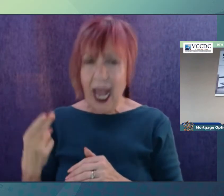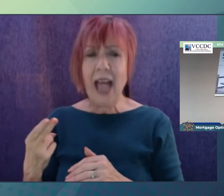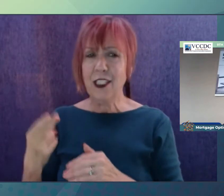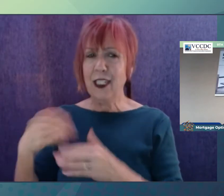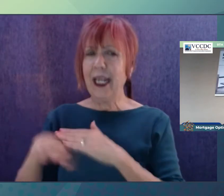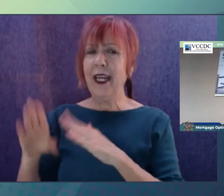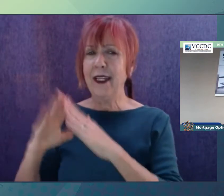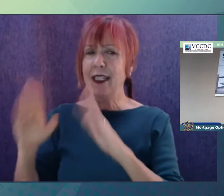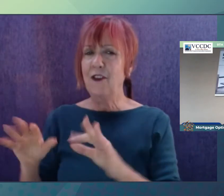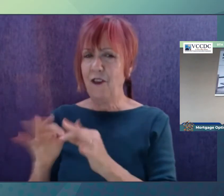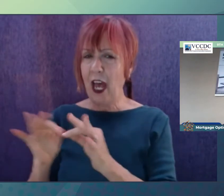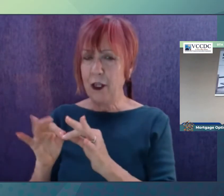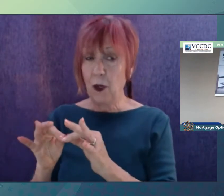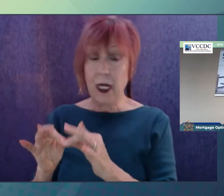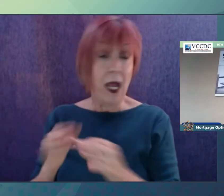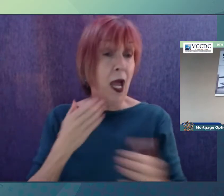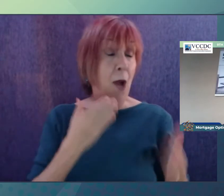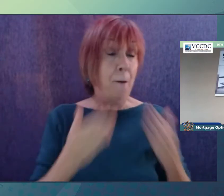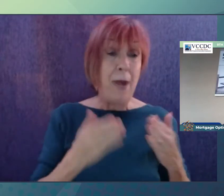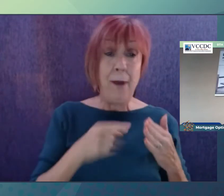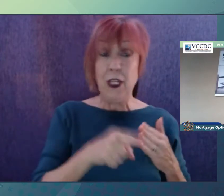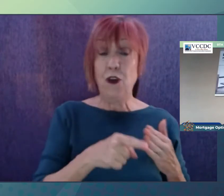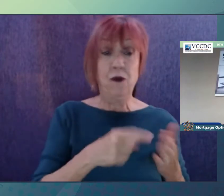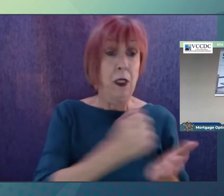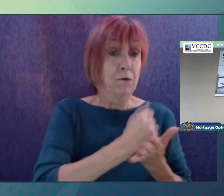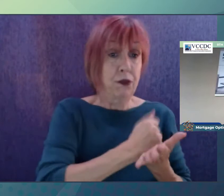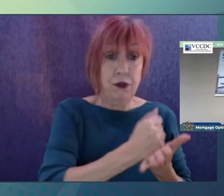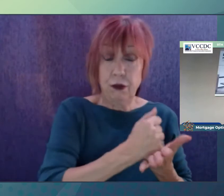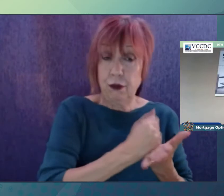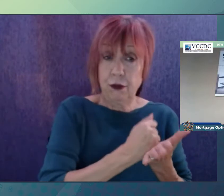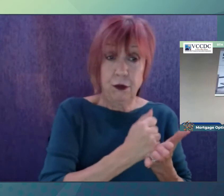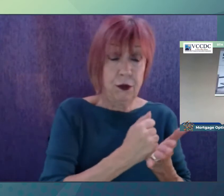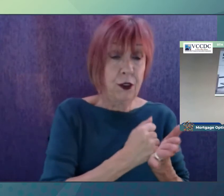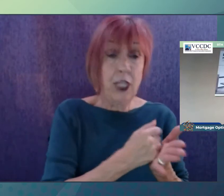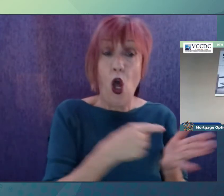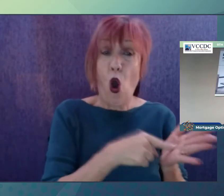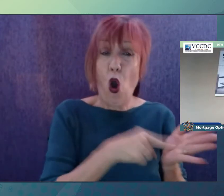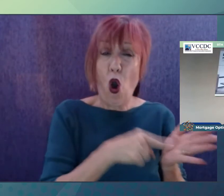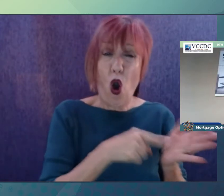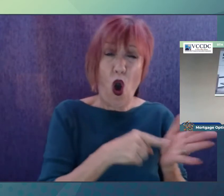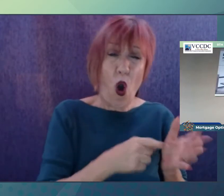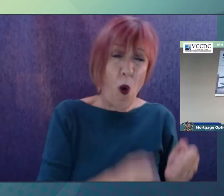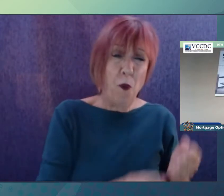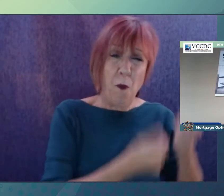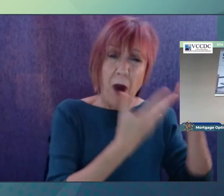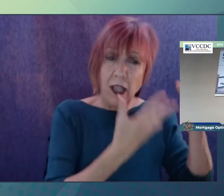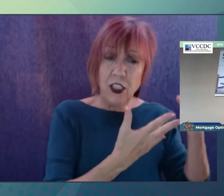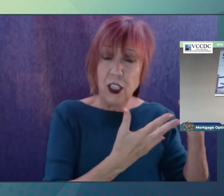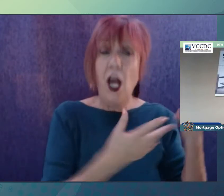on your credit cards or other personal loans. A cash-out refinance can help improve your cash flow and save